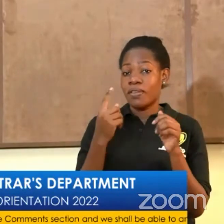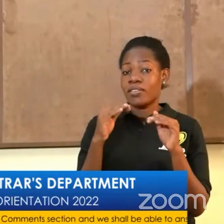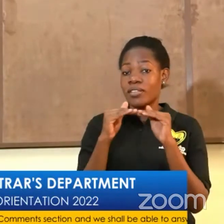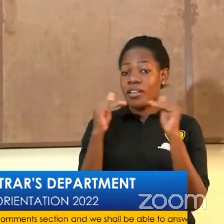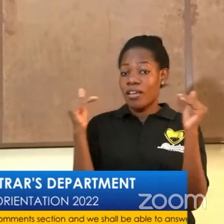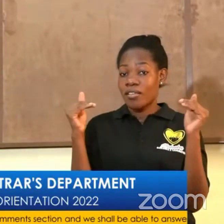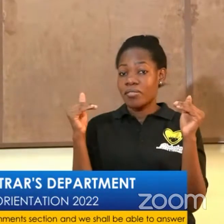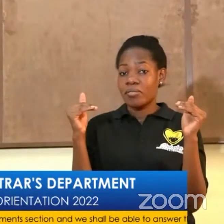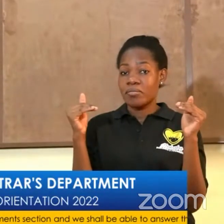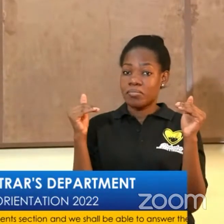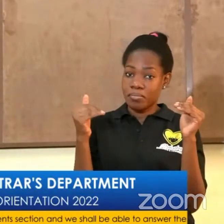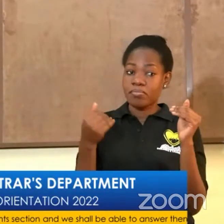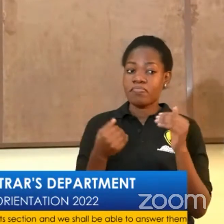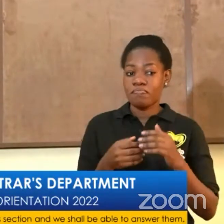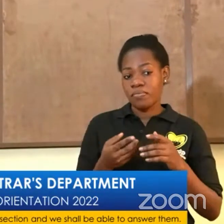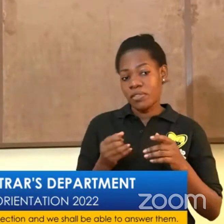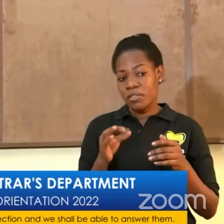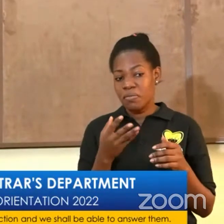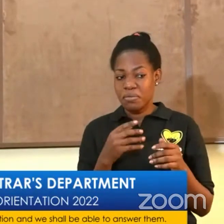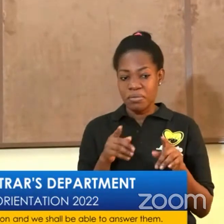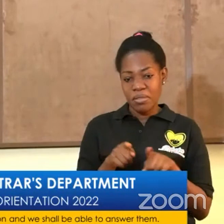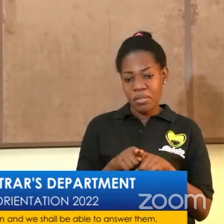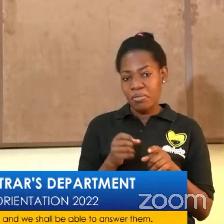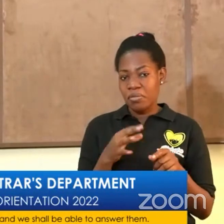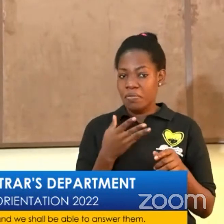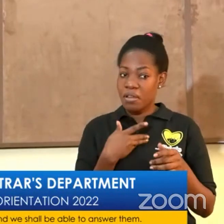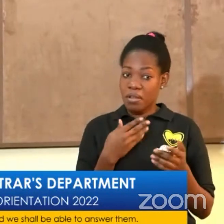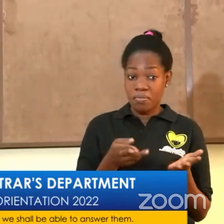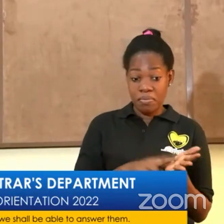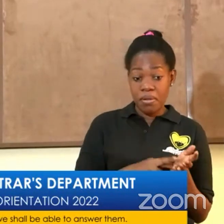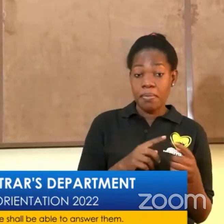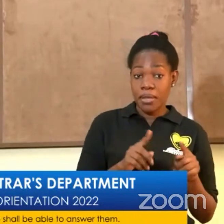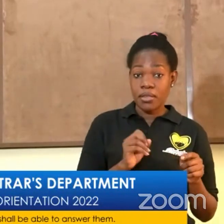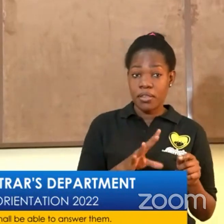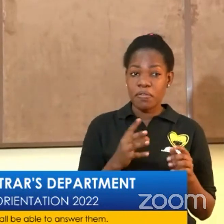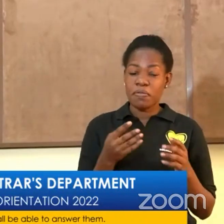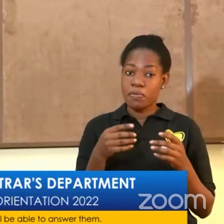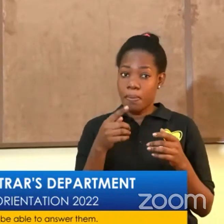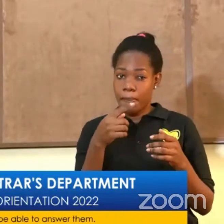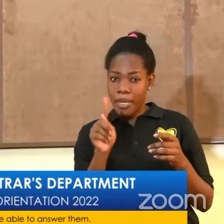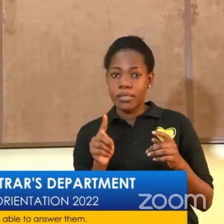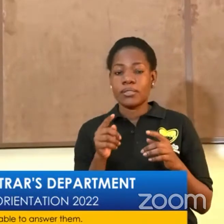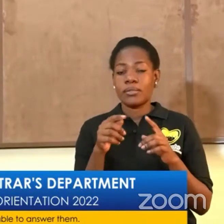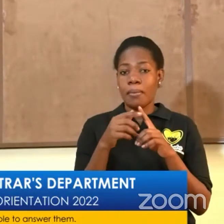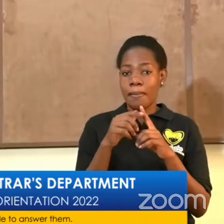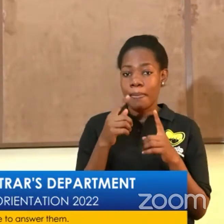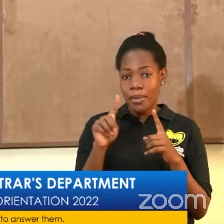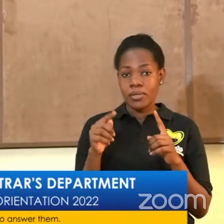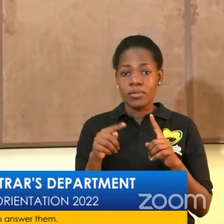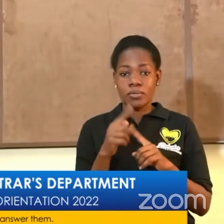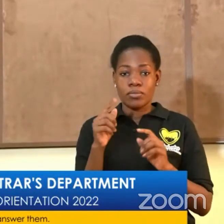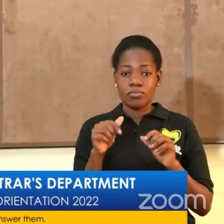with retake papers, as long as you pass the retakes. Okay?